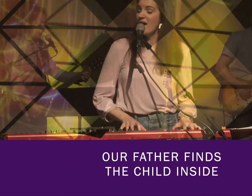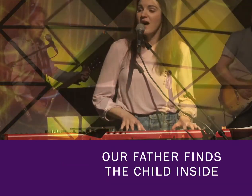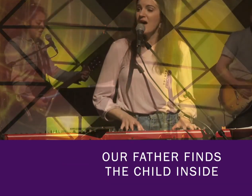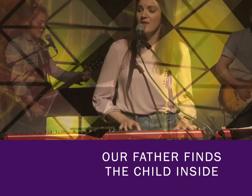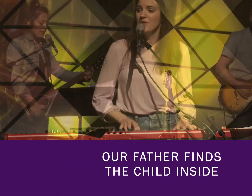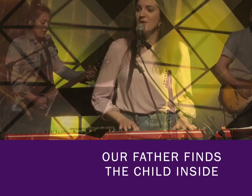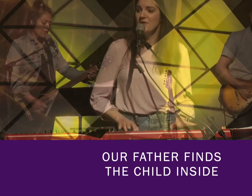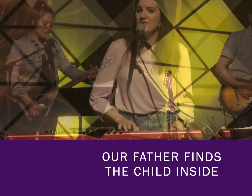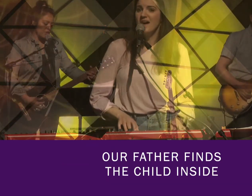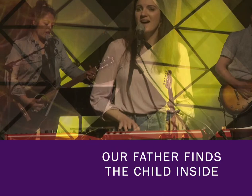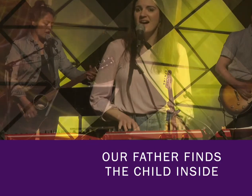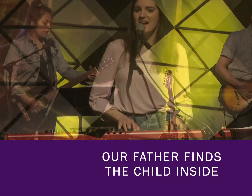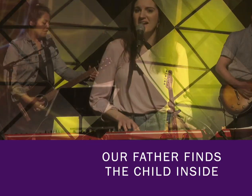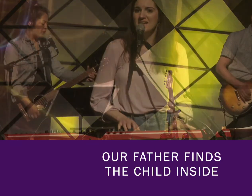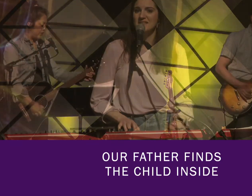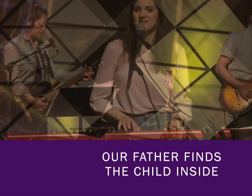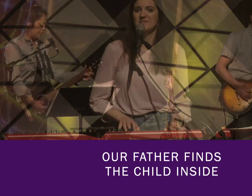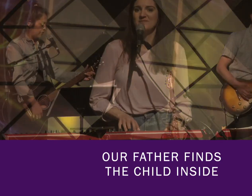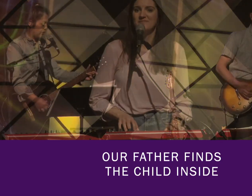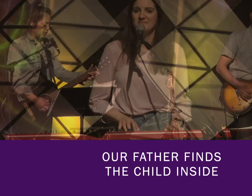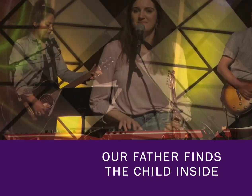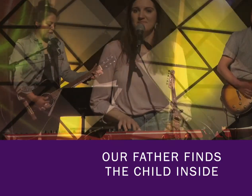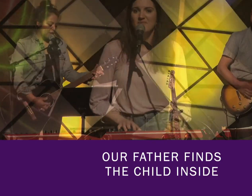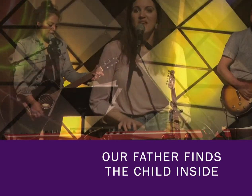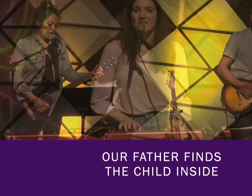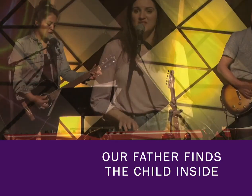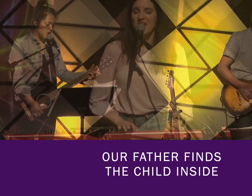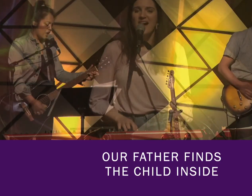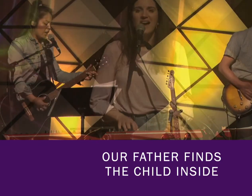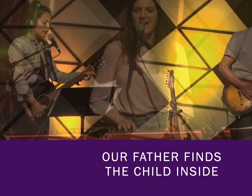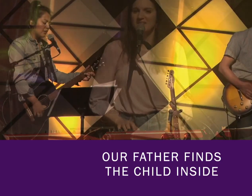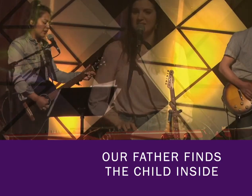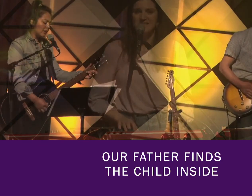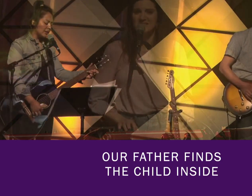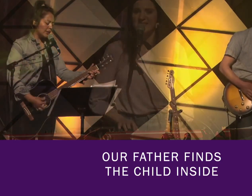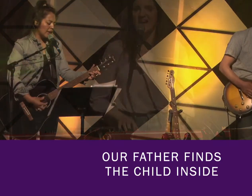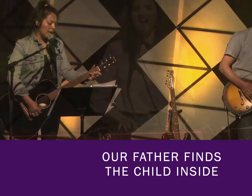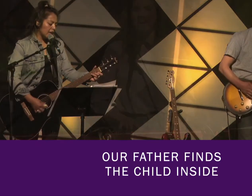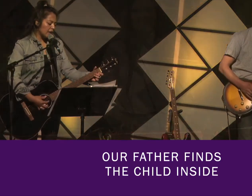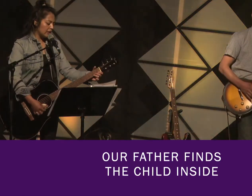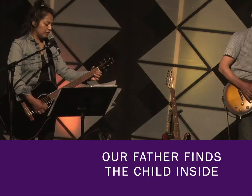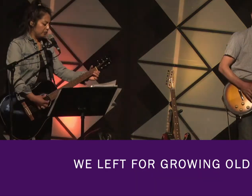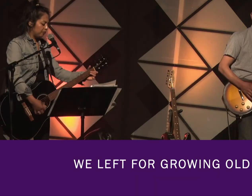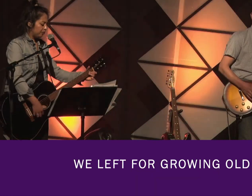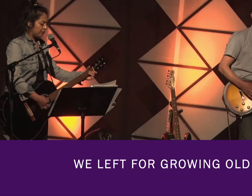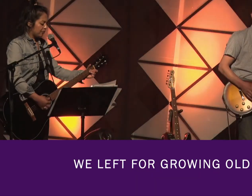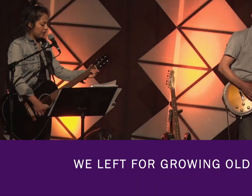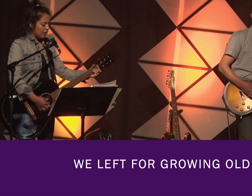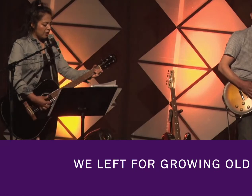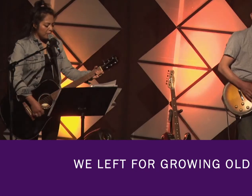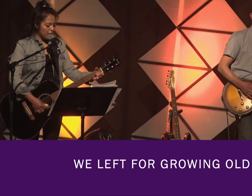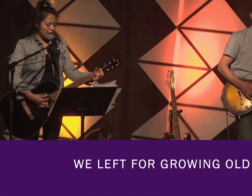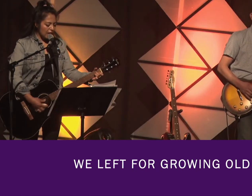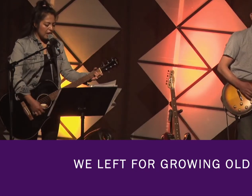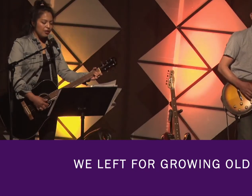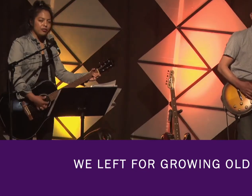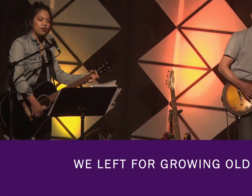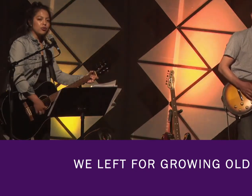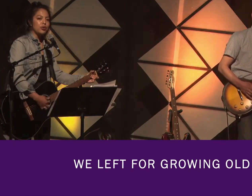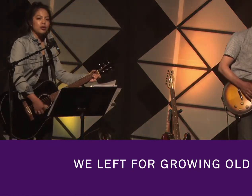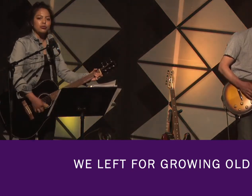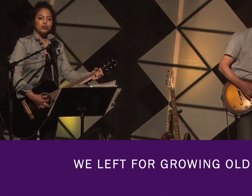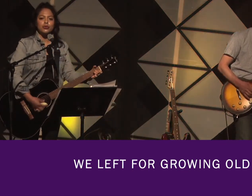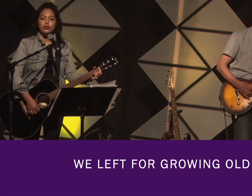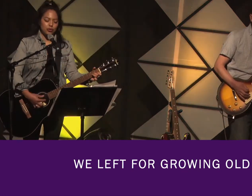Our Father finds the child inside. We left